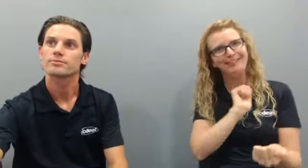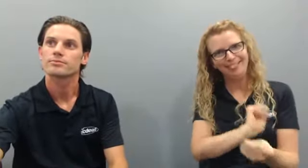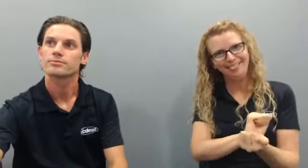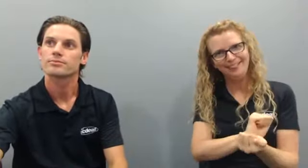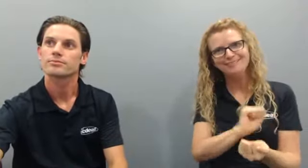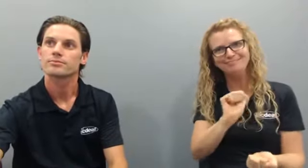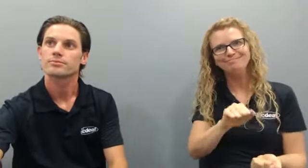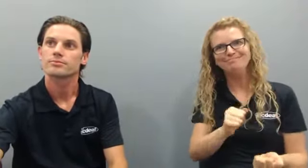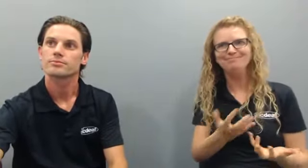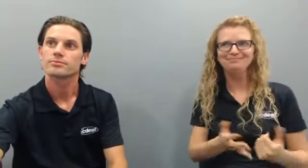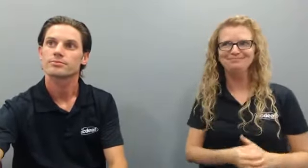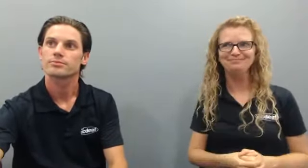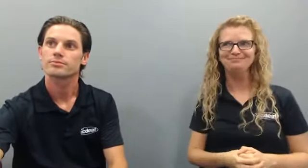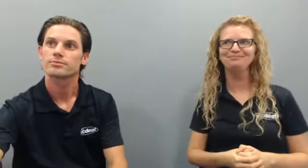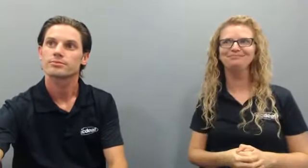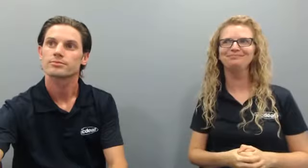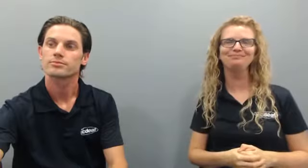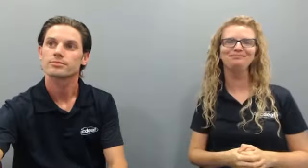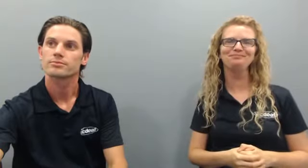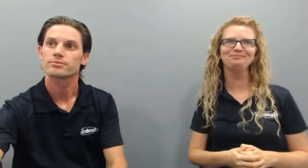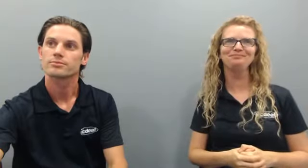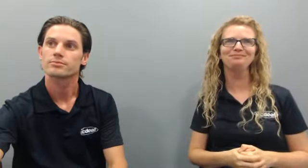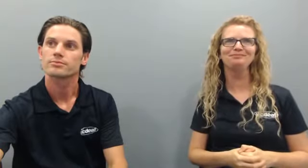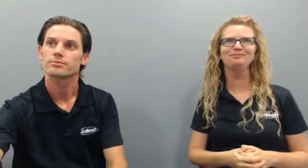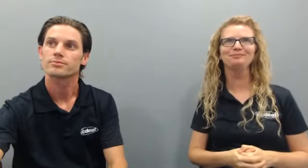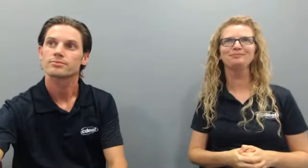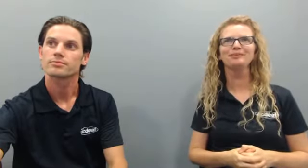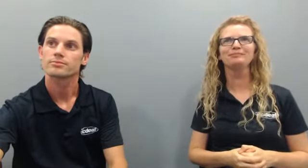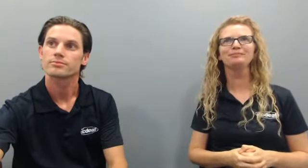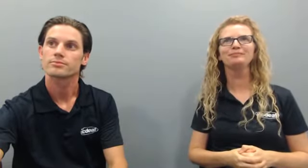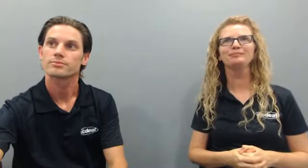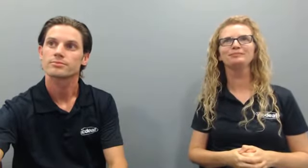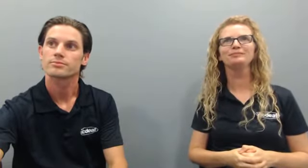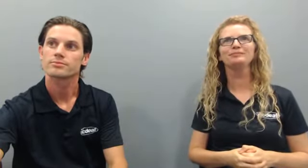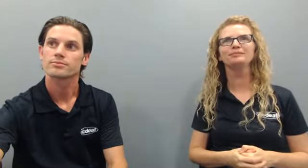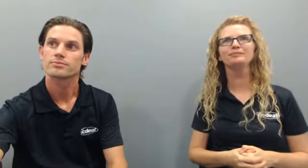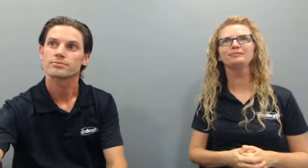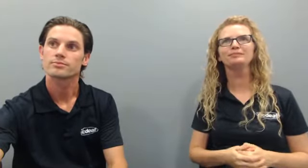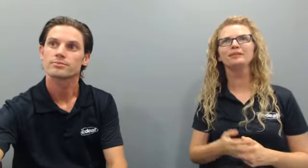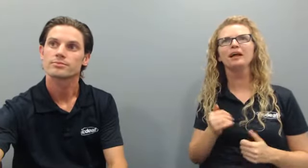interpreter is sick, then that may mean that you end up in a sticky situation where you're left with no one.